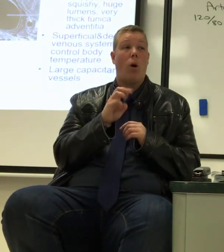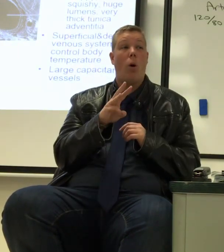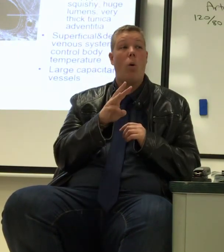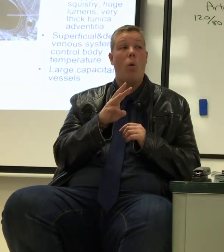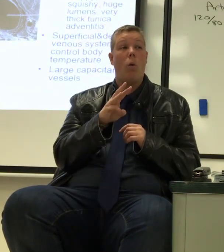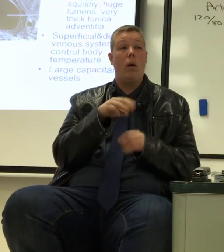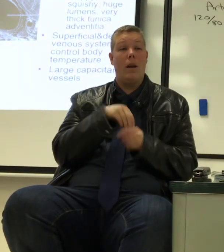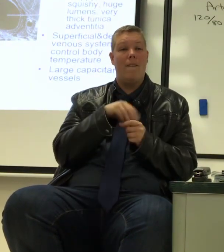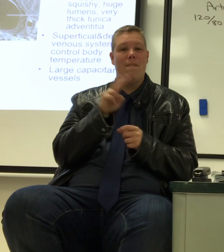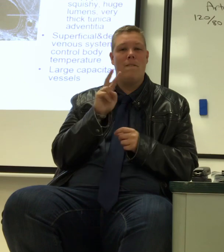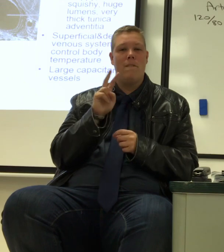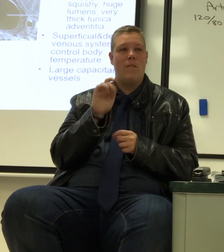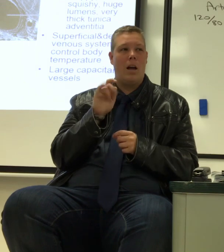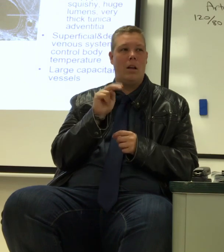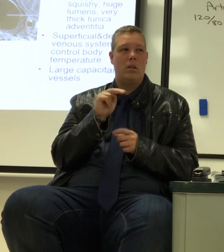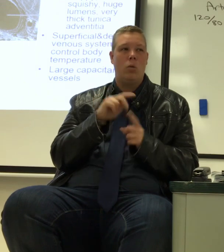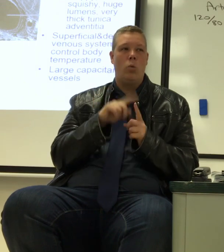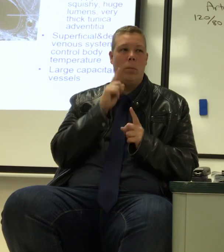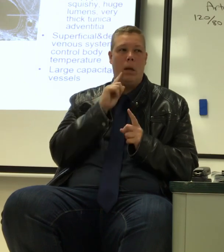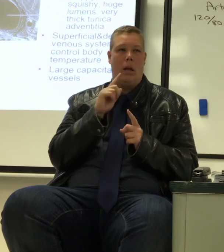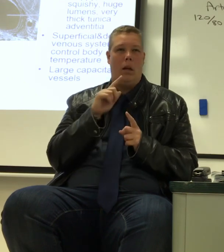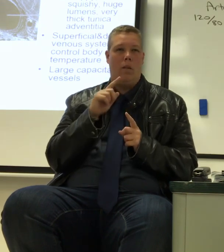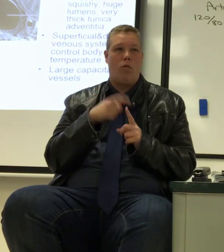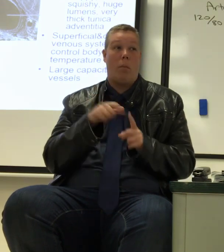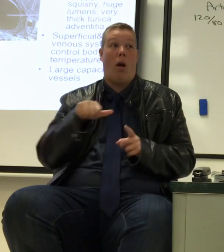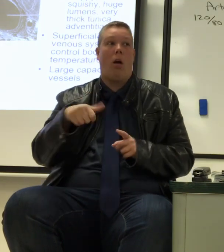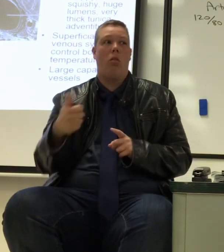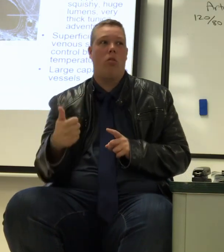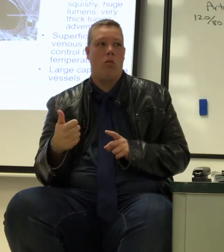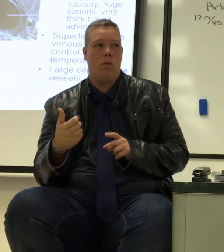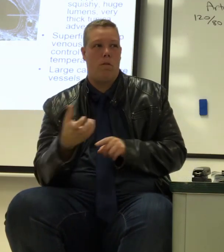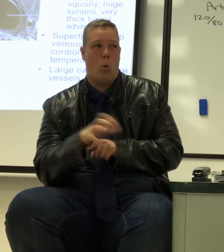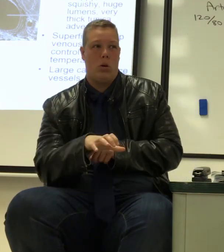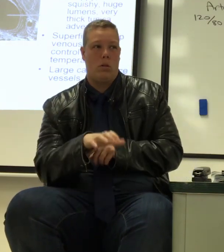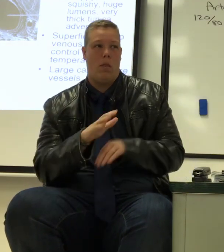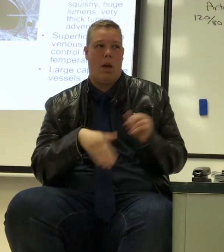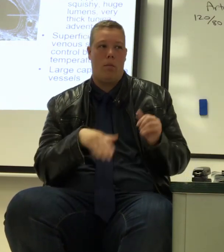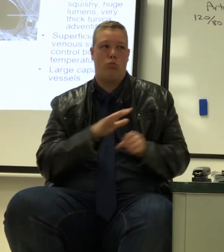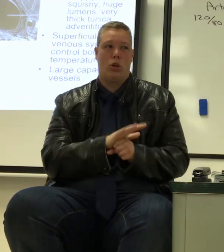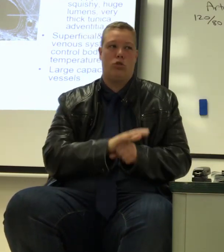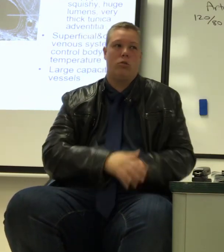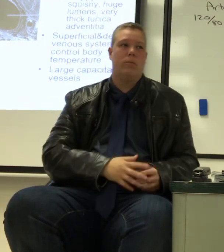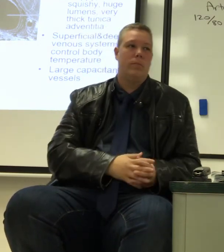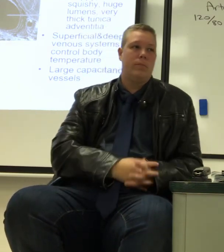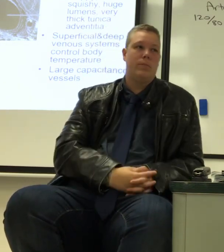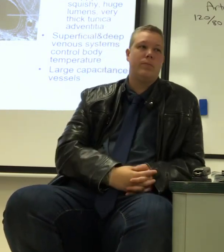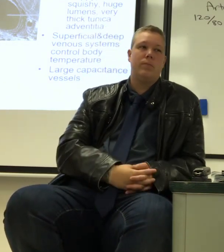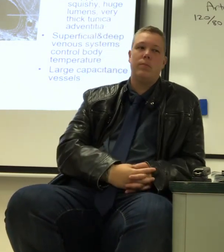to something besides the pressure that we observe in them. Well, one thing I want to say